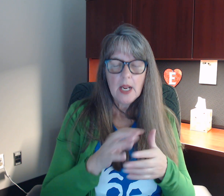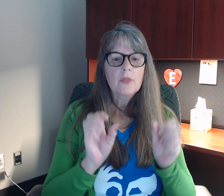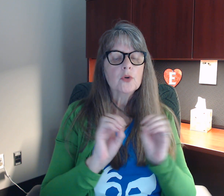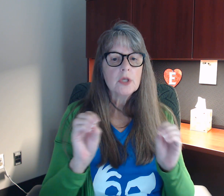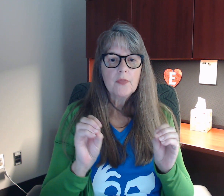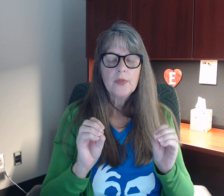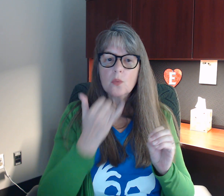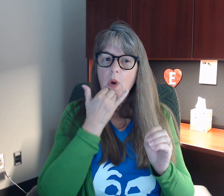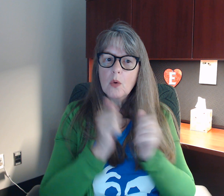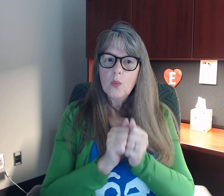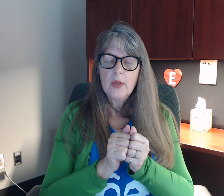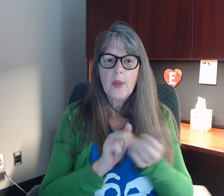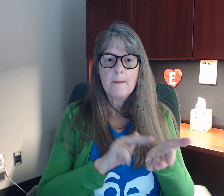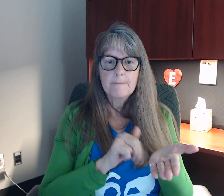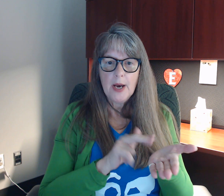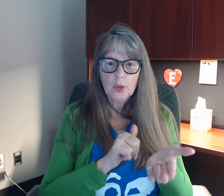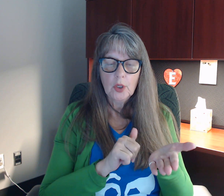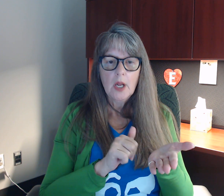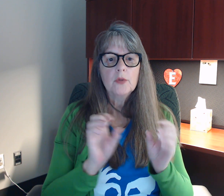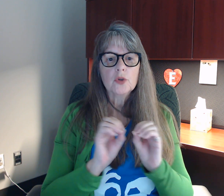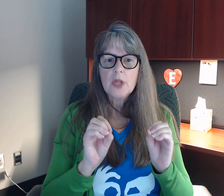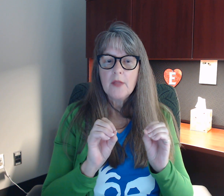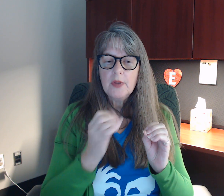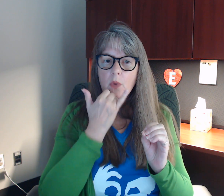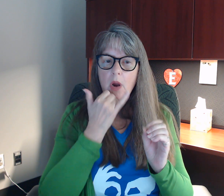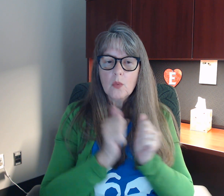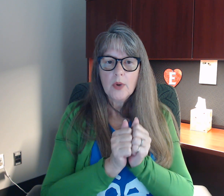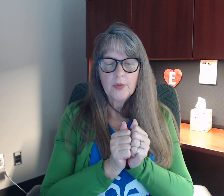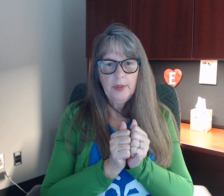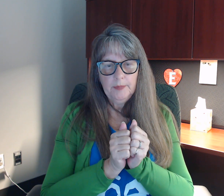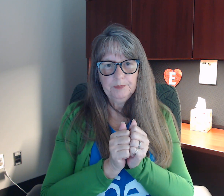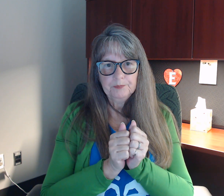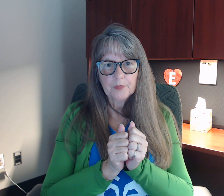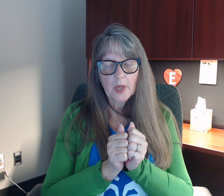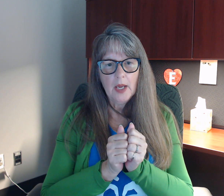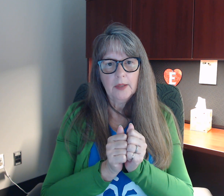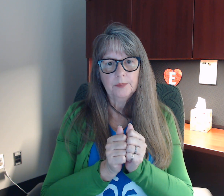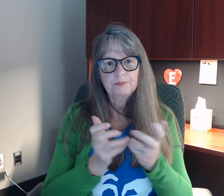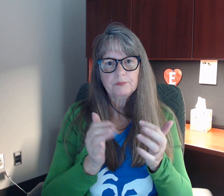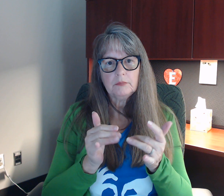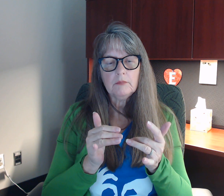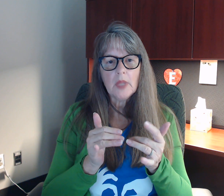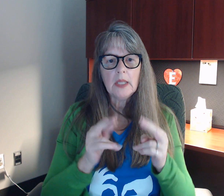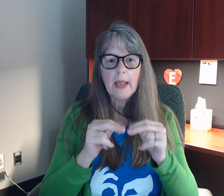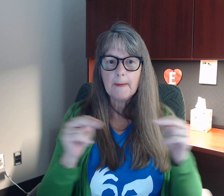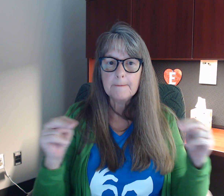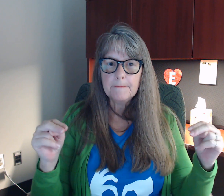There's nothing wrong with butter. There's nothing wrong with um, like